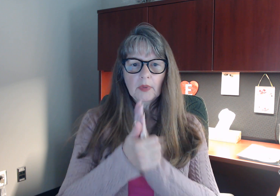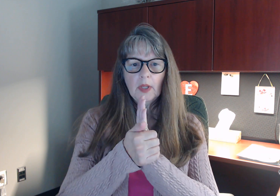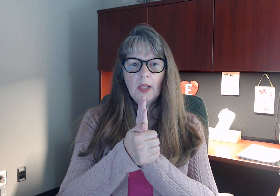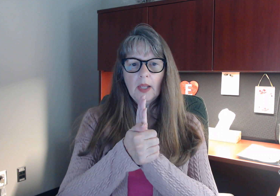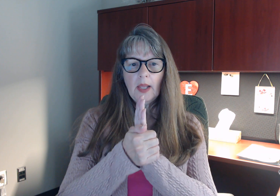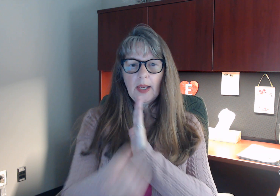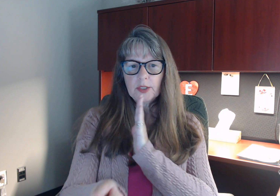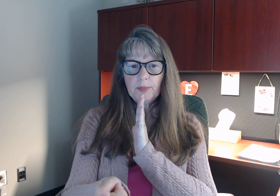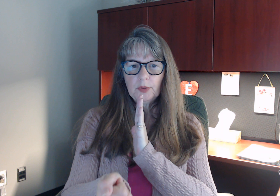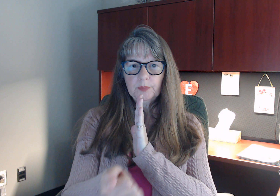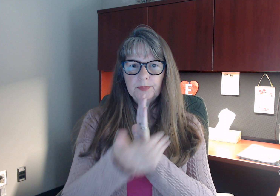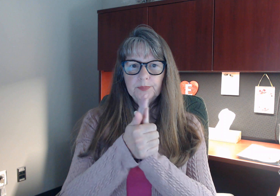Expert.